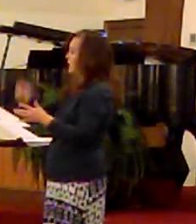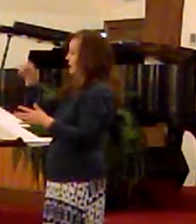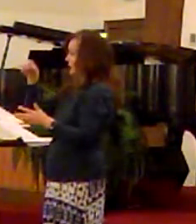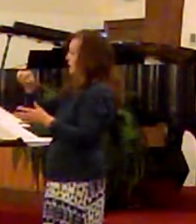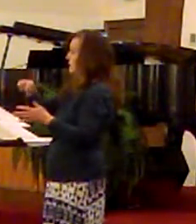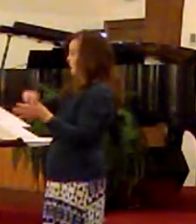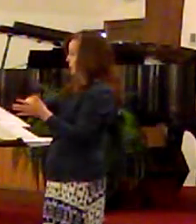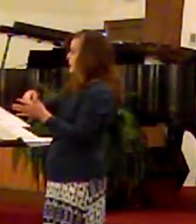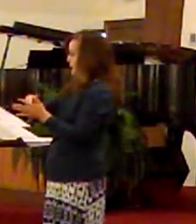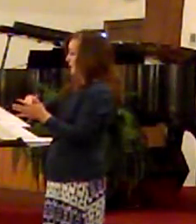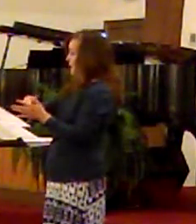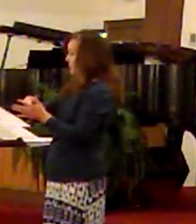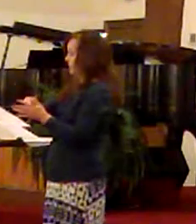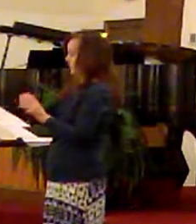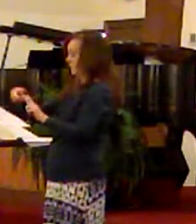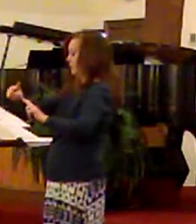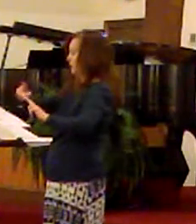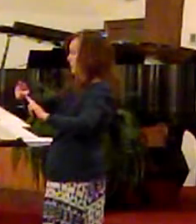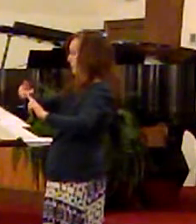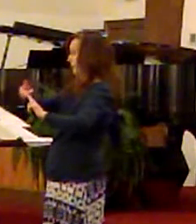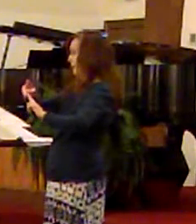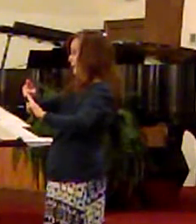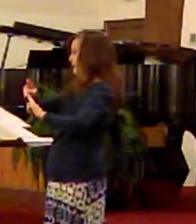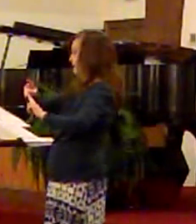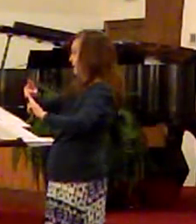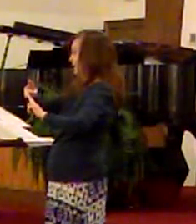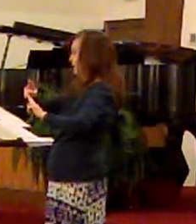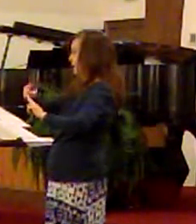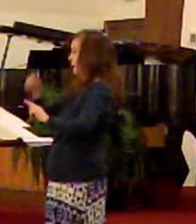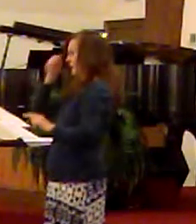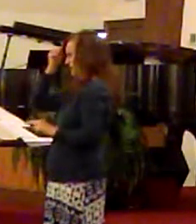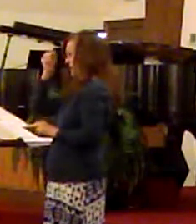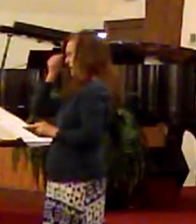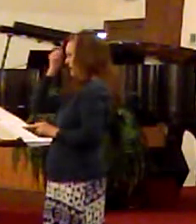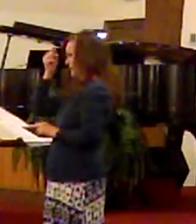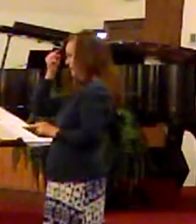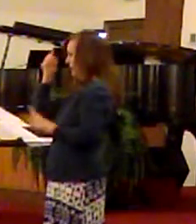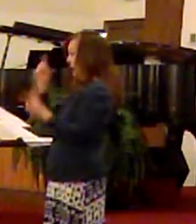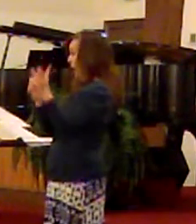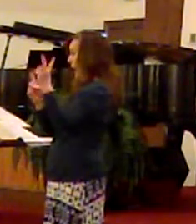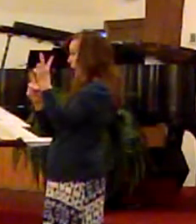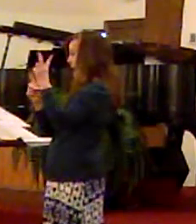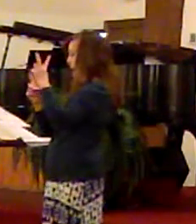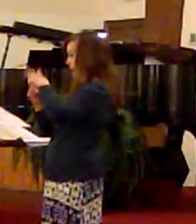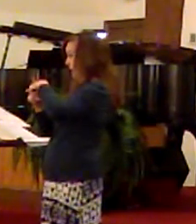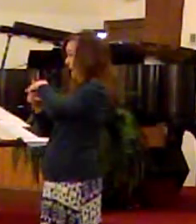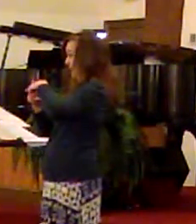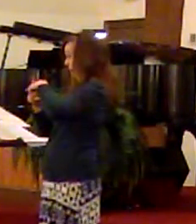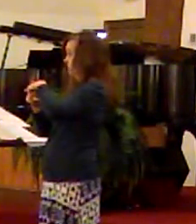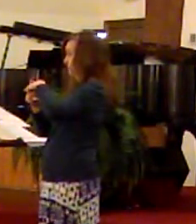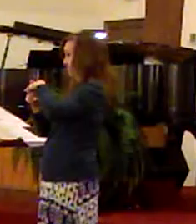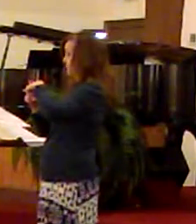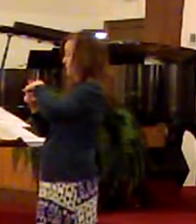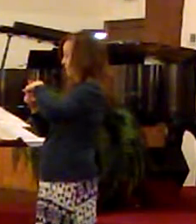means, interpretation. The third, little c, consider how it applies. Application.